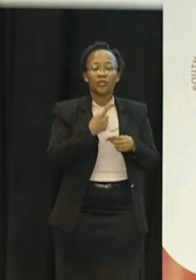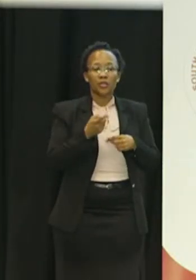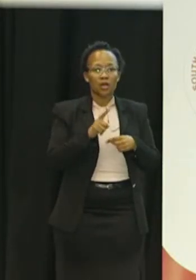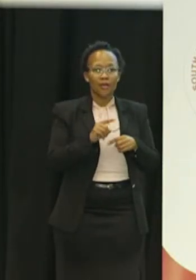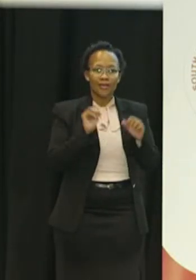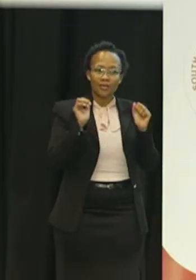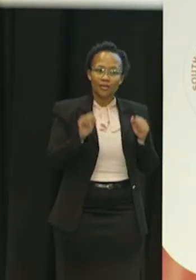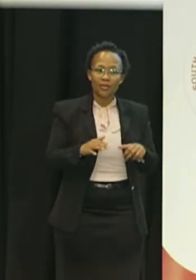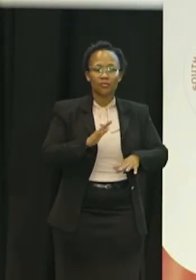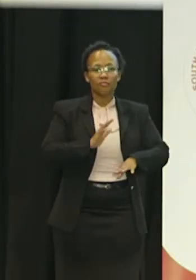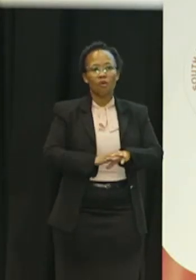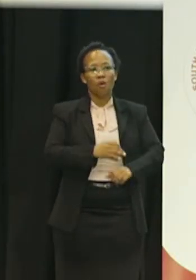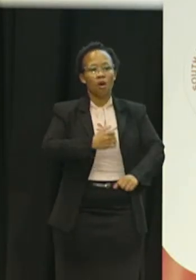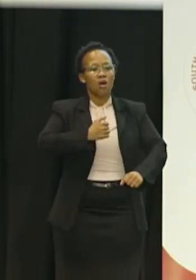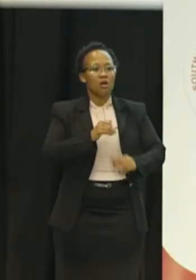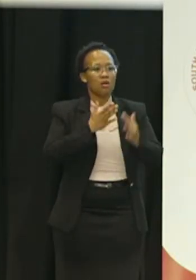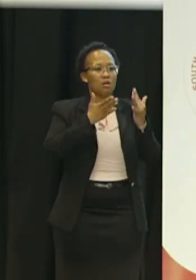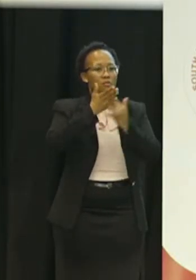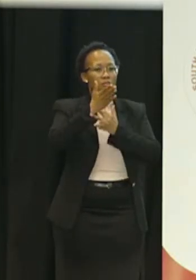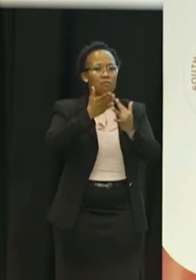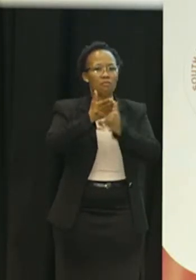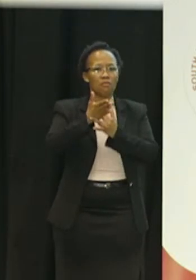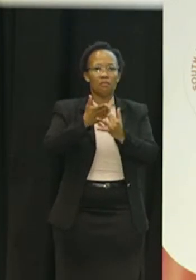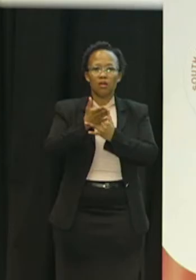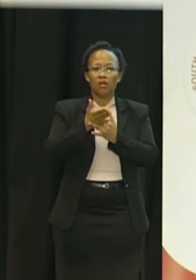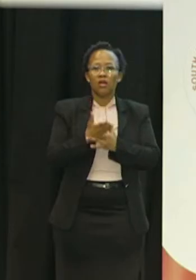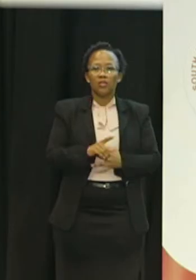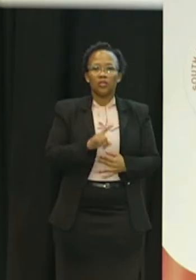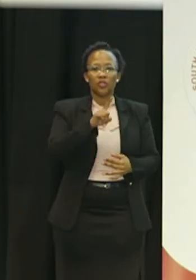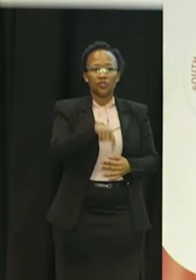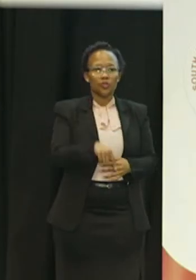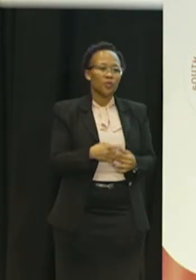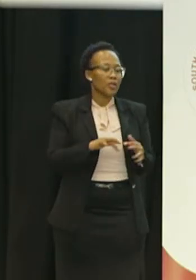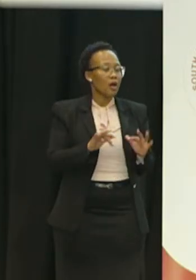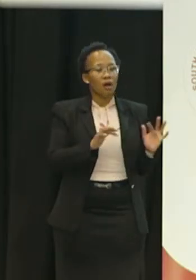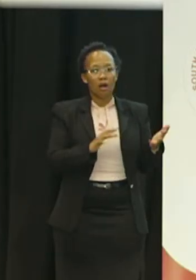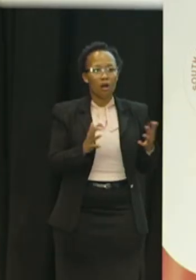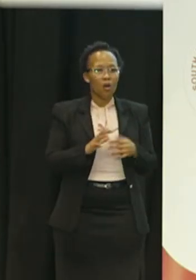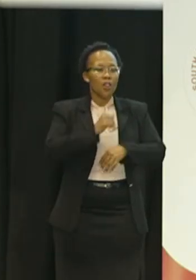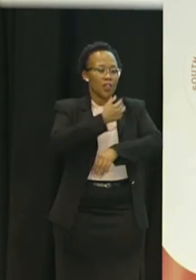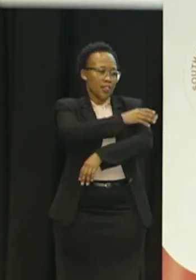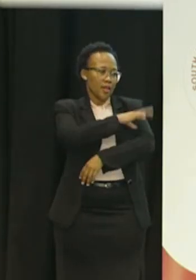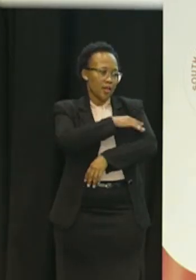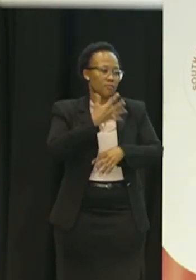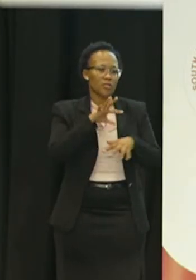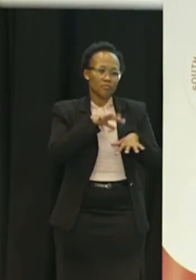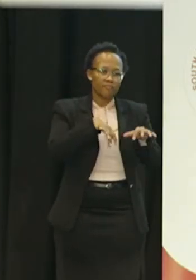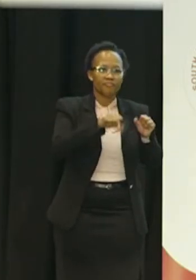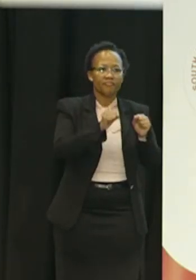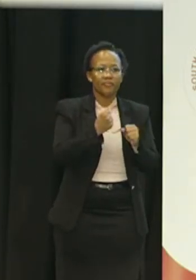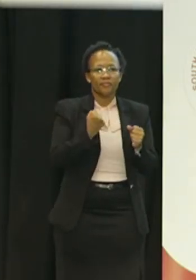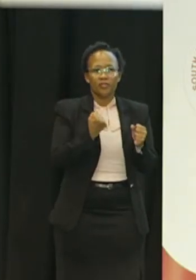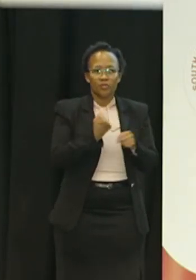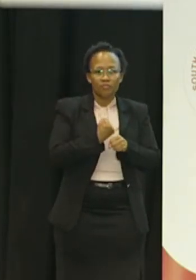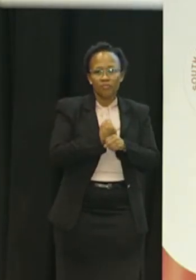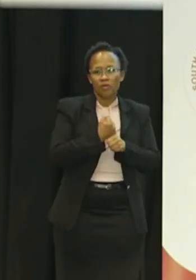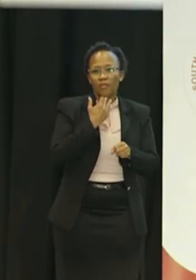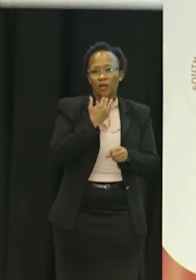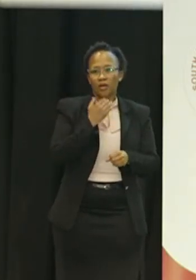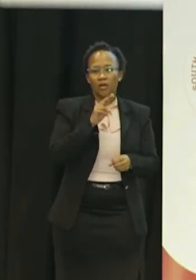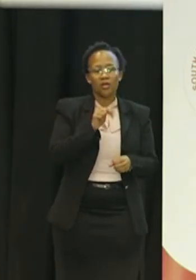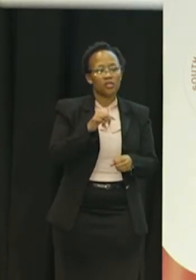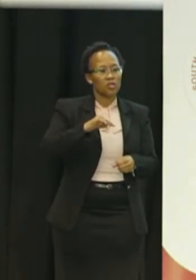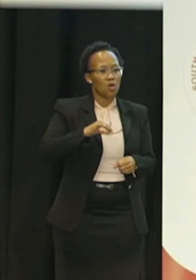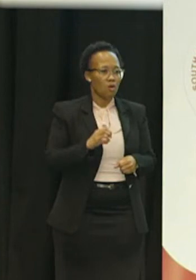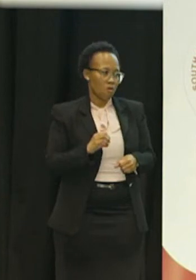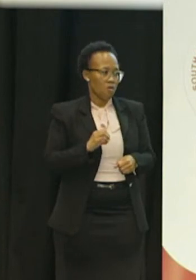accessible than the drop-in centers, which are the clinics being run by NGOs, to ensure that members